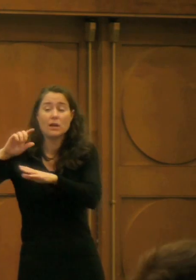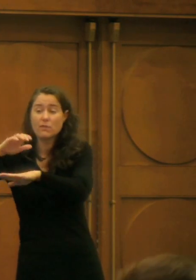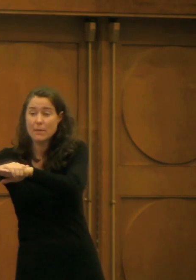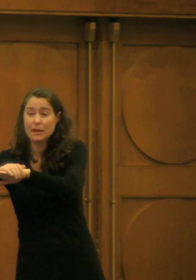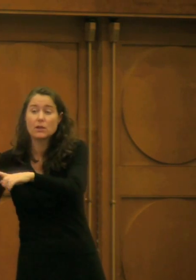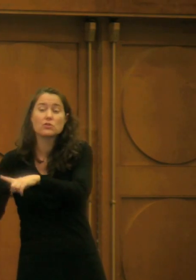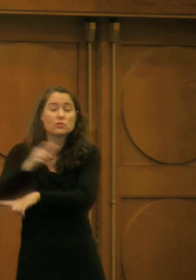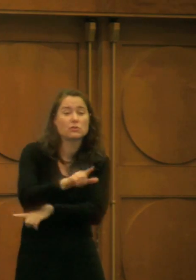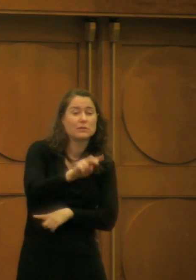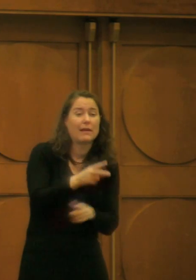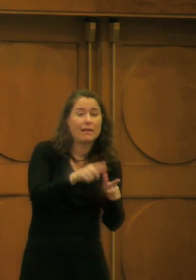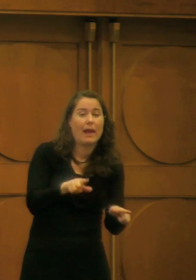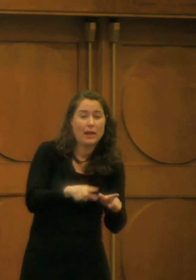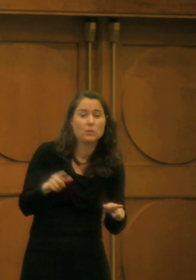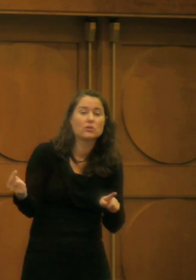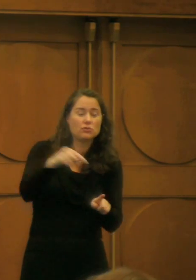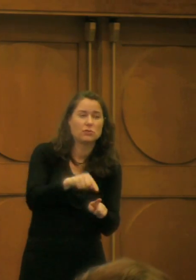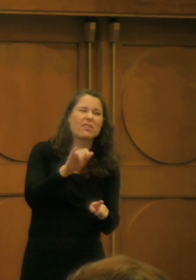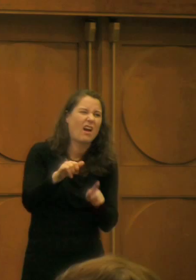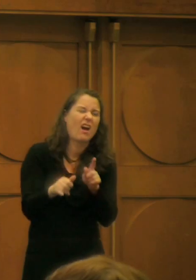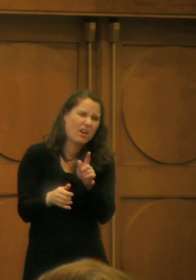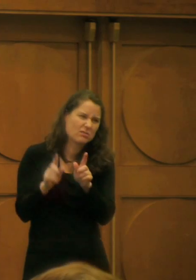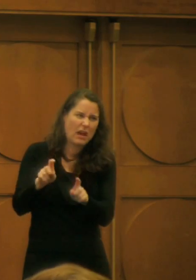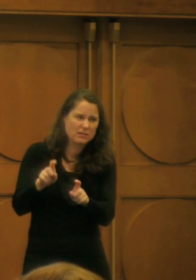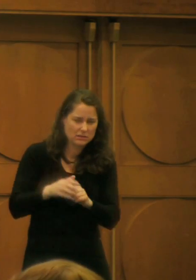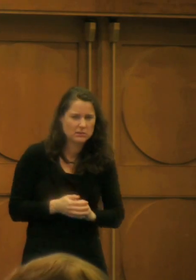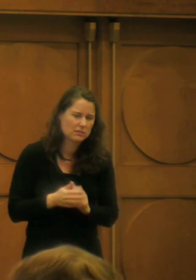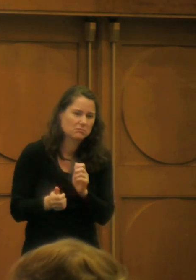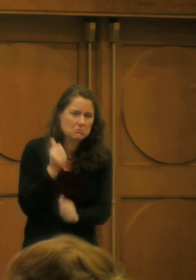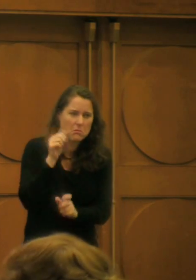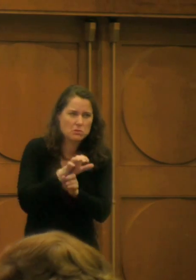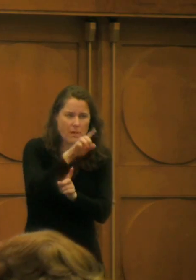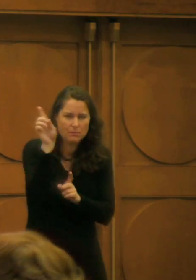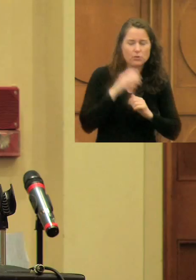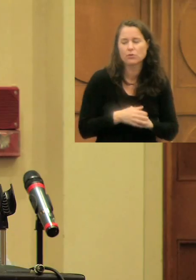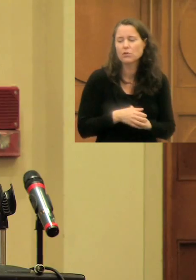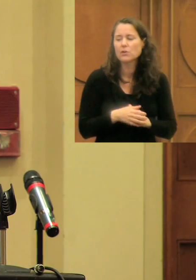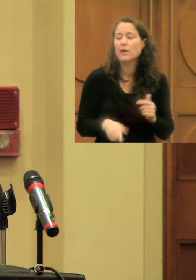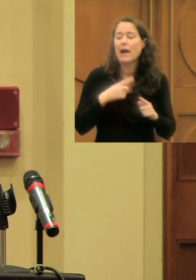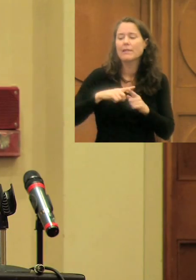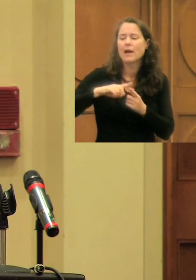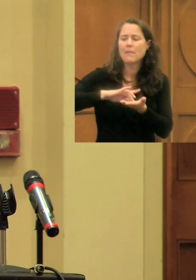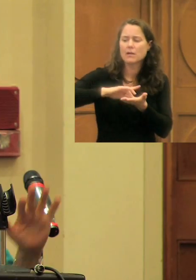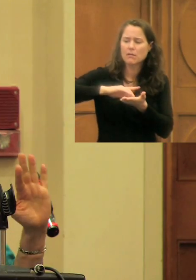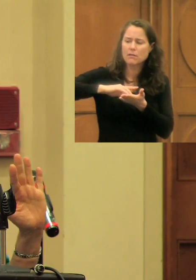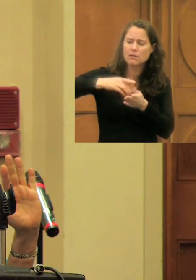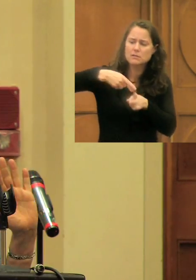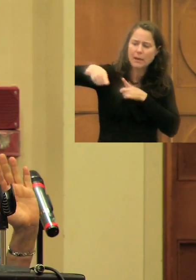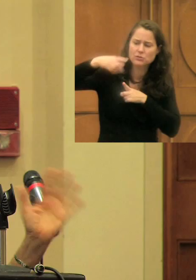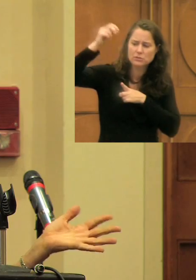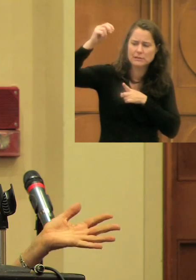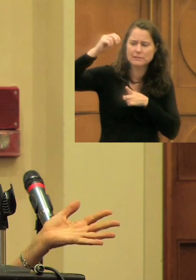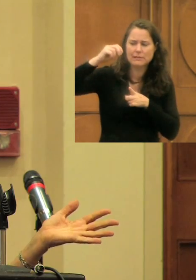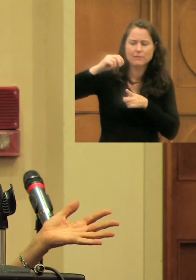than the other way around, so that's going to be tested. And then knowledges of medical terminology and specialties. And that's not the most, you'll